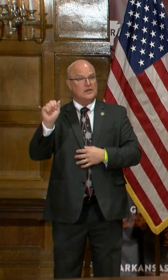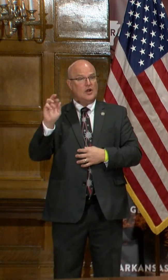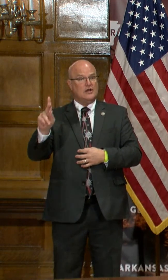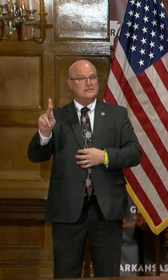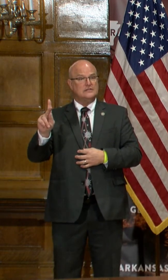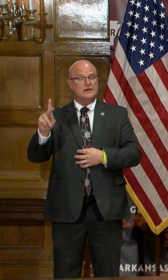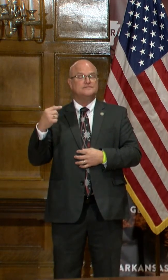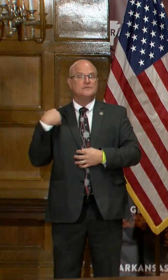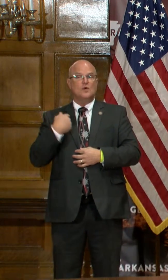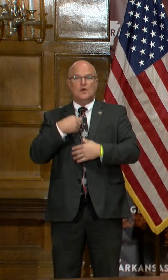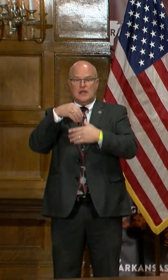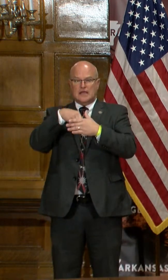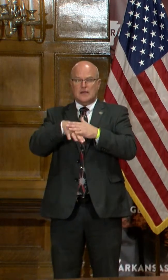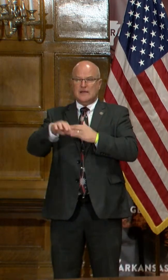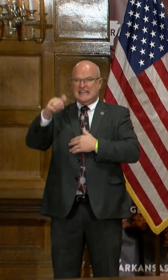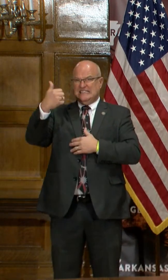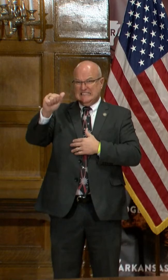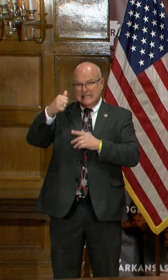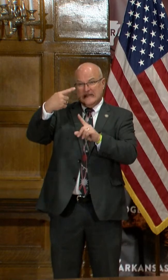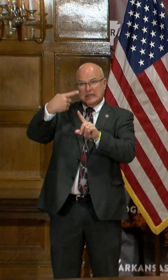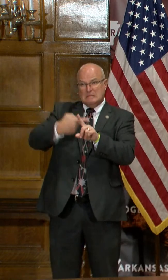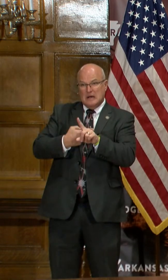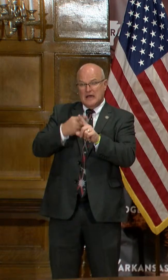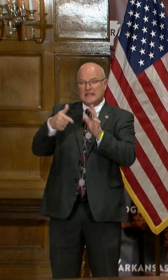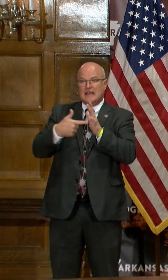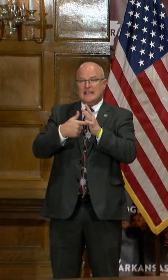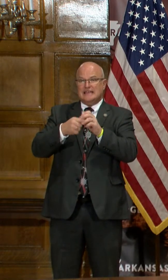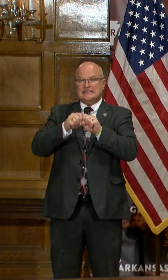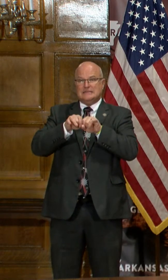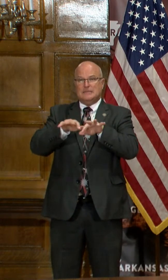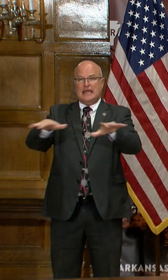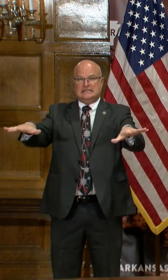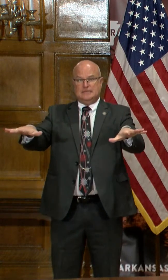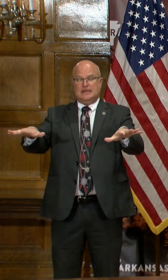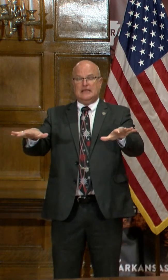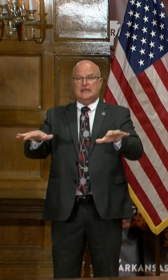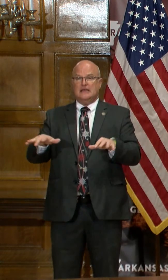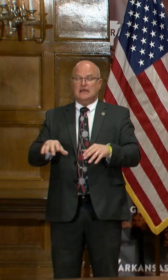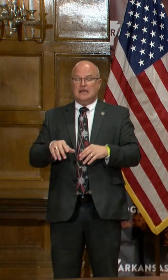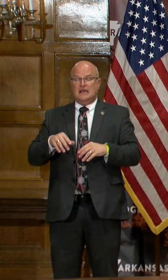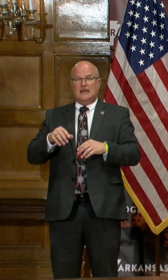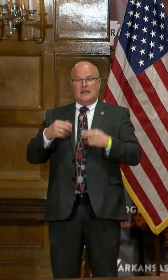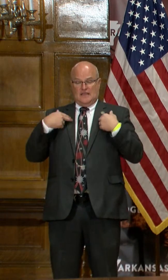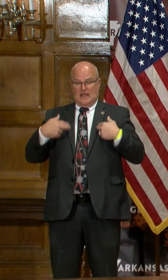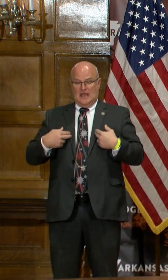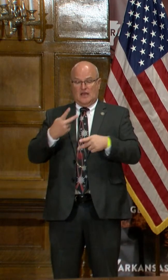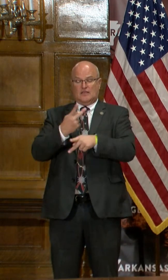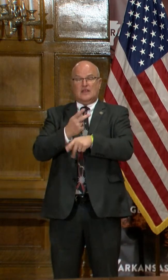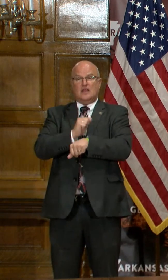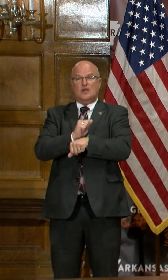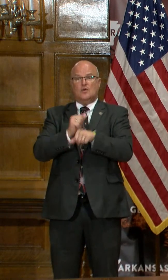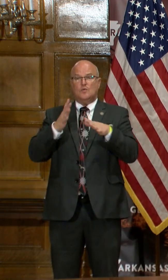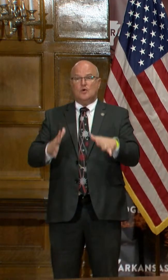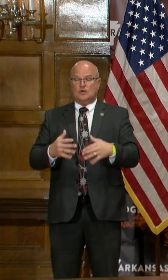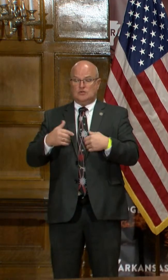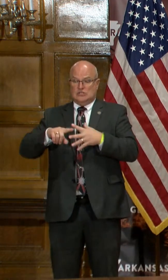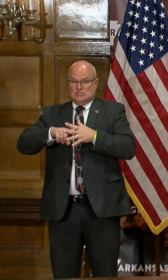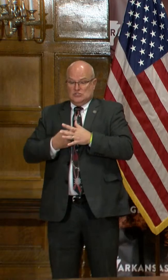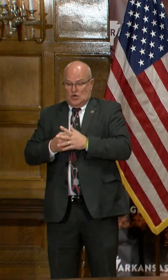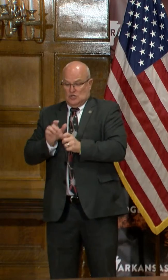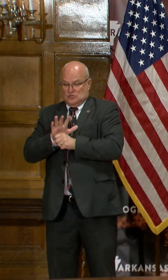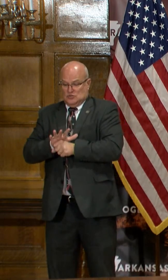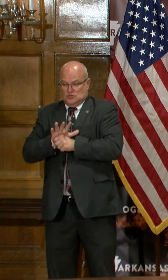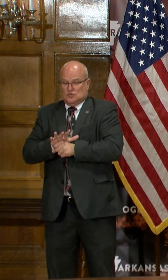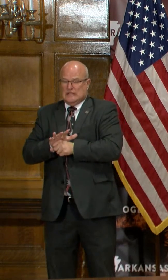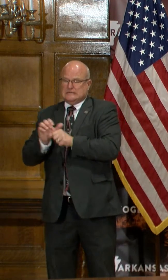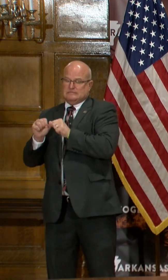are entering our 10th month of this pandemic, and they started out under stress and they have continued under stress for